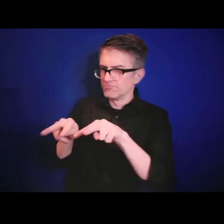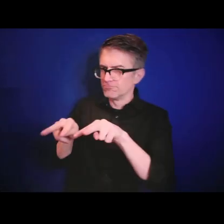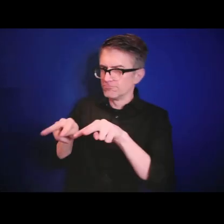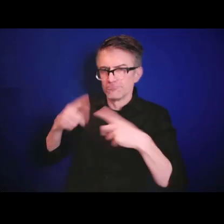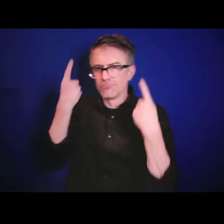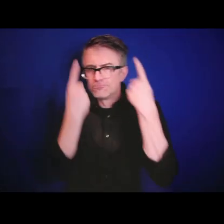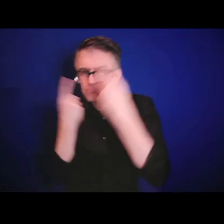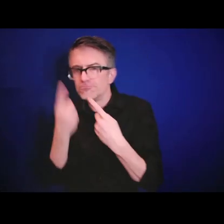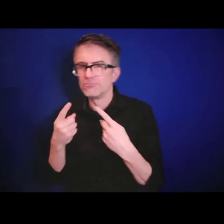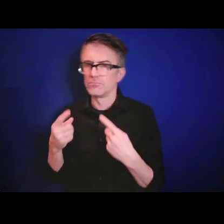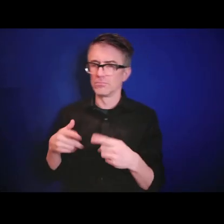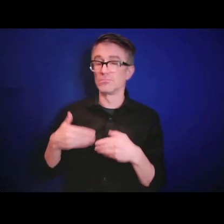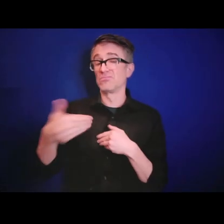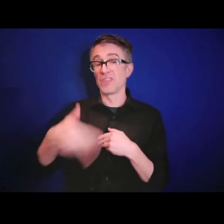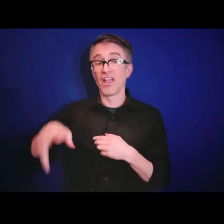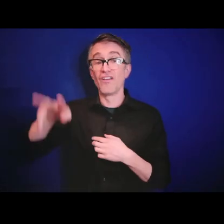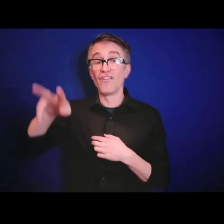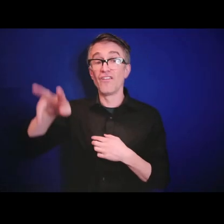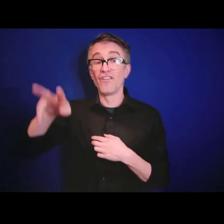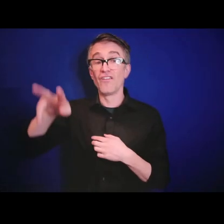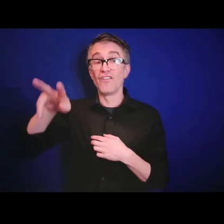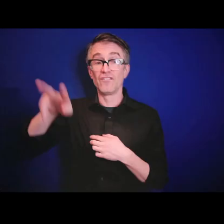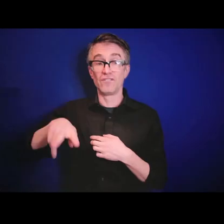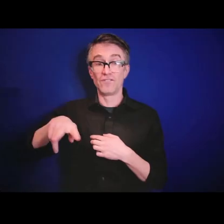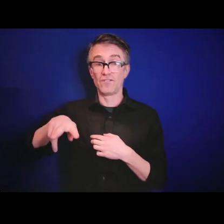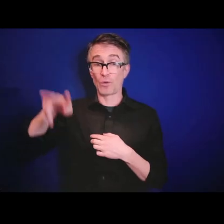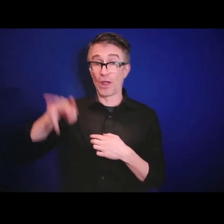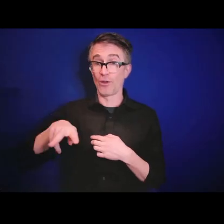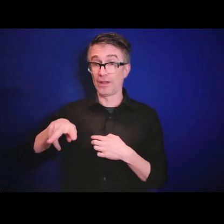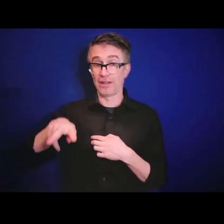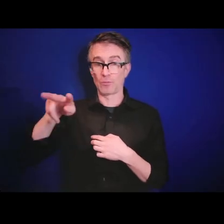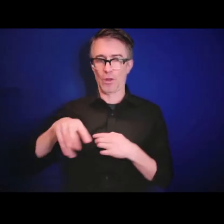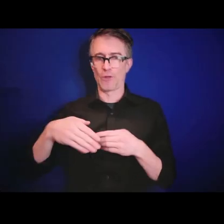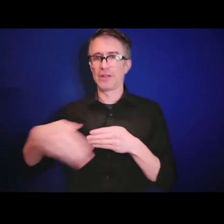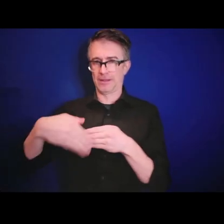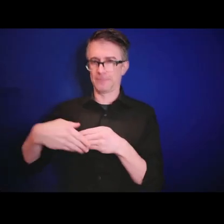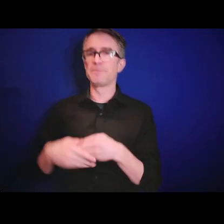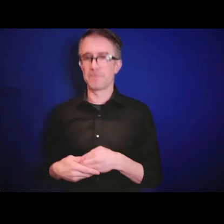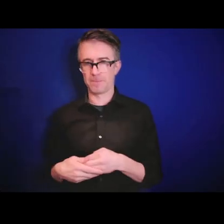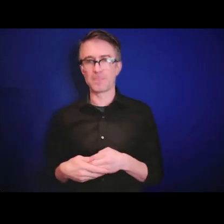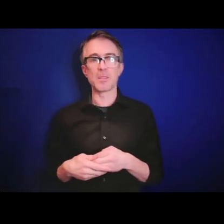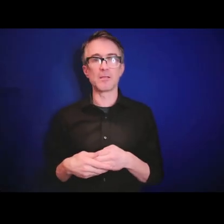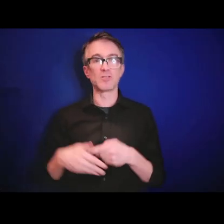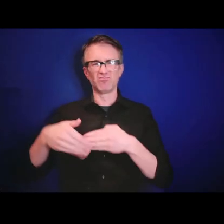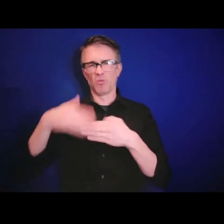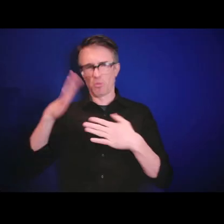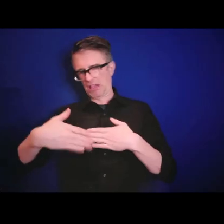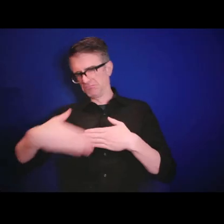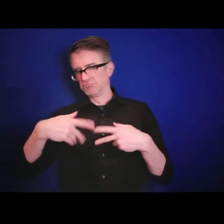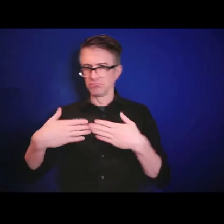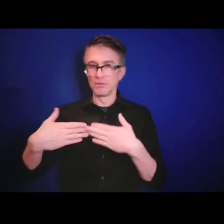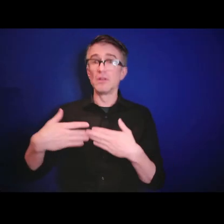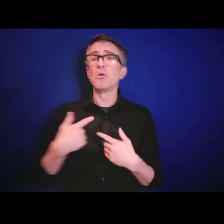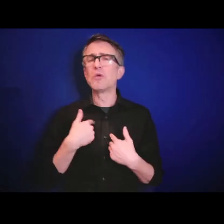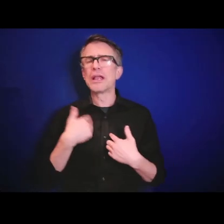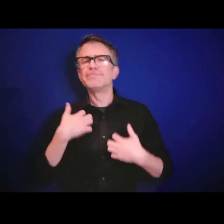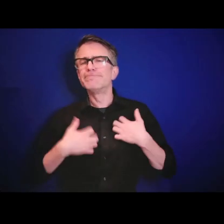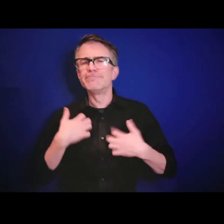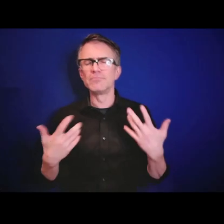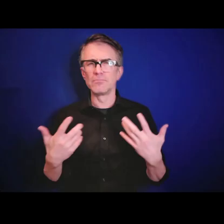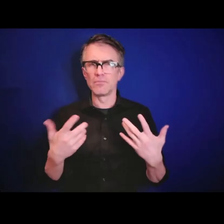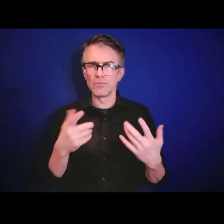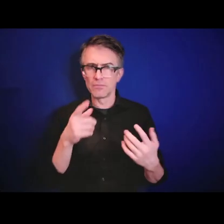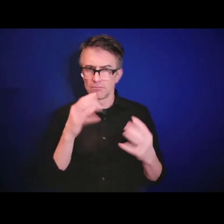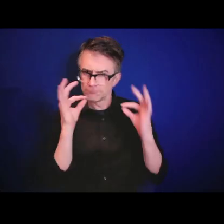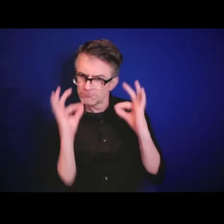accessible for persons with disabilities, and we plan to develop training tools based on the guidance, present in